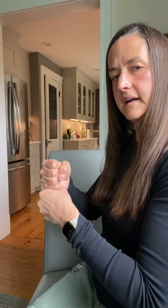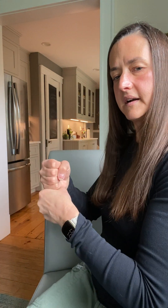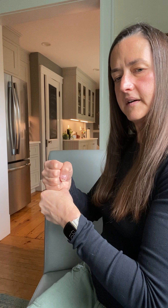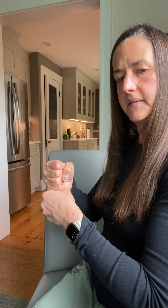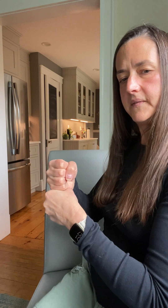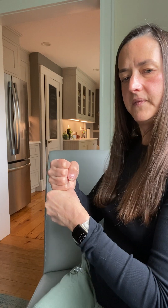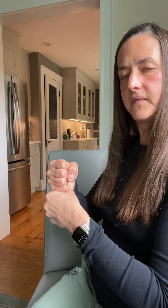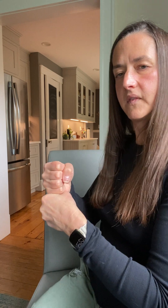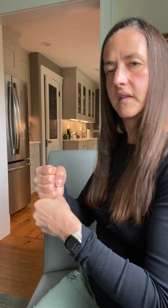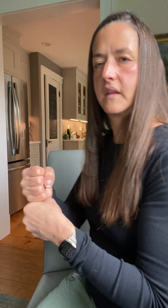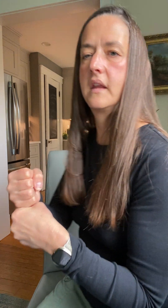Year.